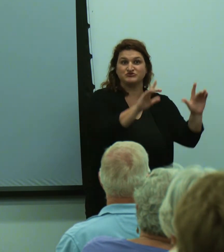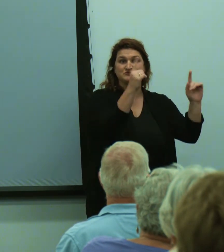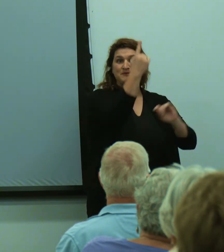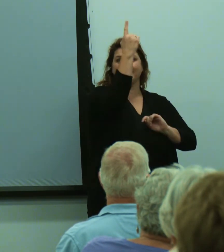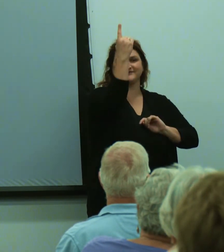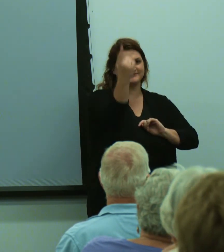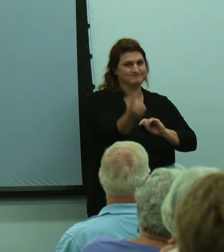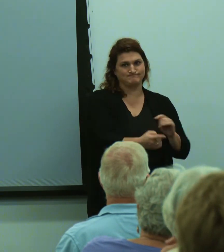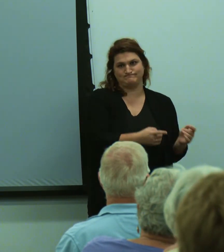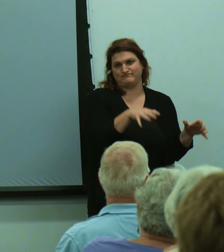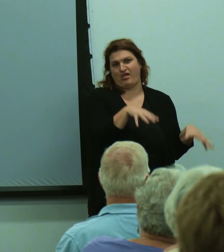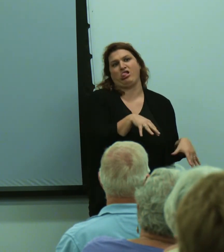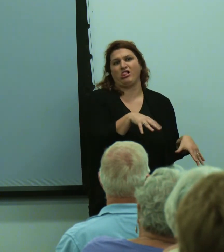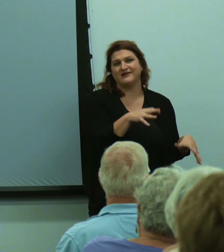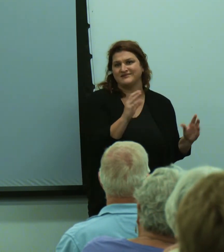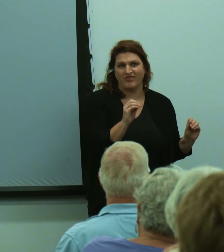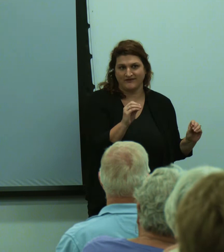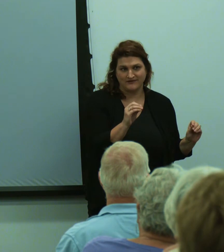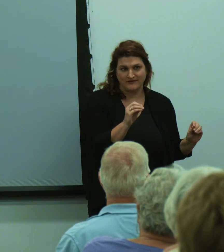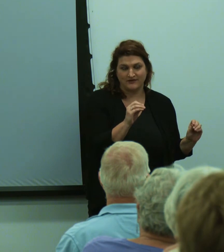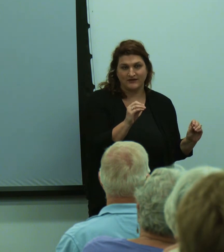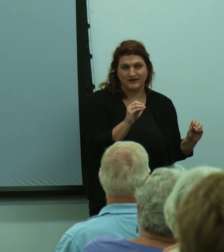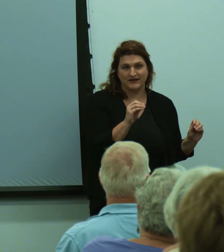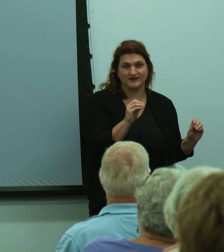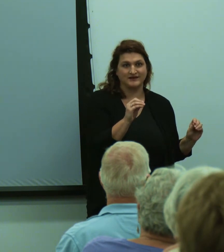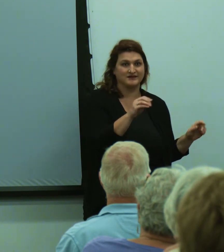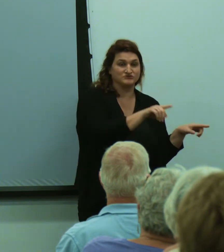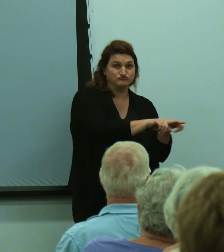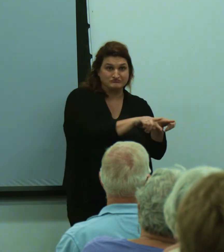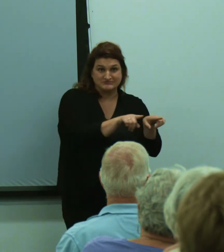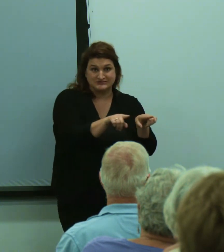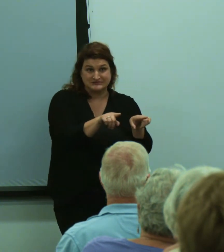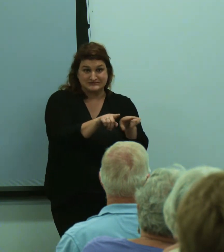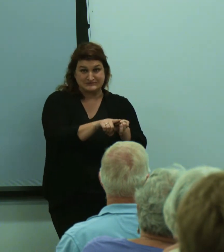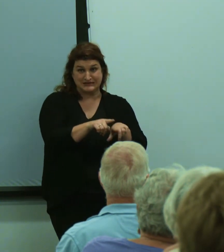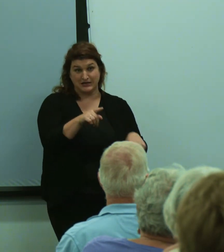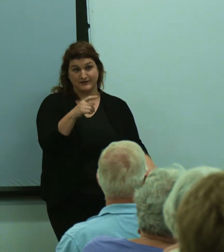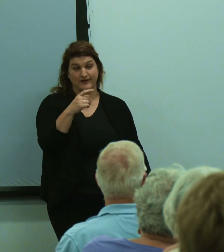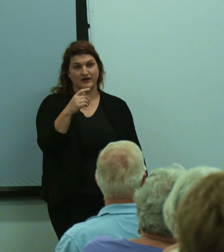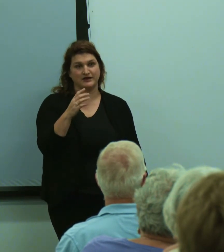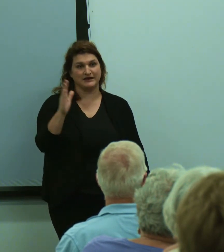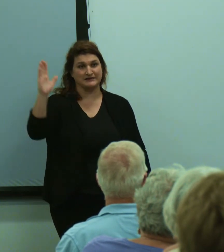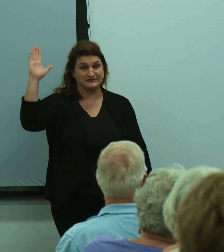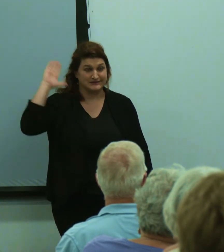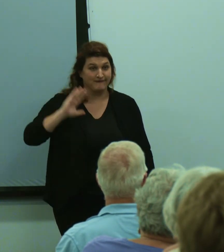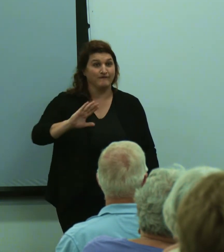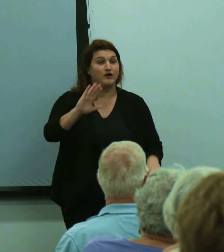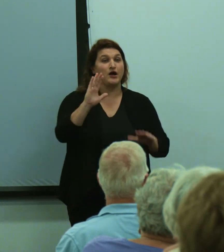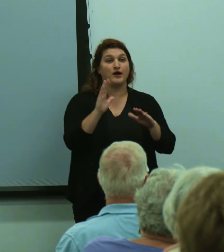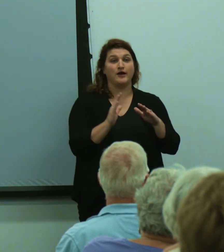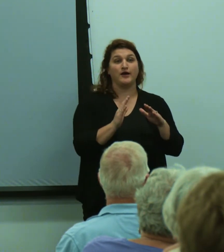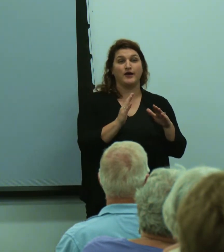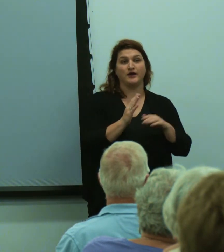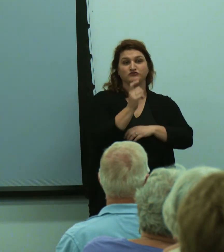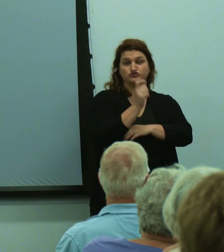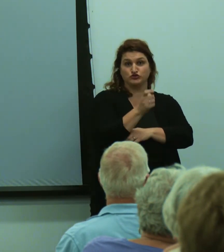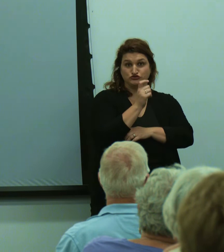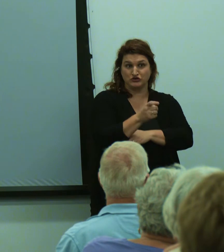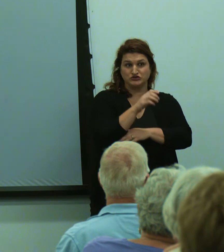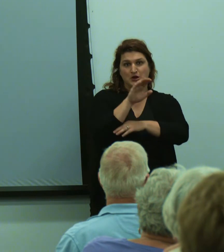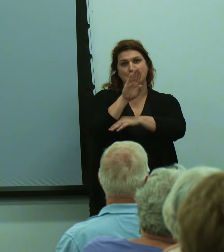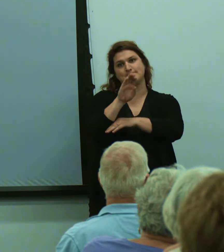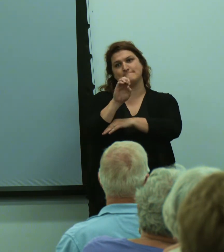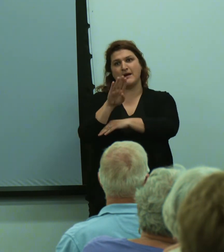action, including as led by a former Supreme Court Justice, Bob Cupp, as leadership of that